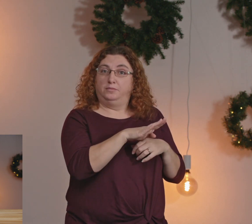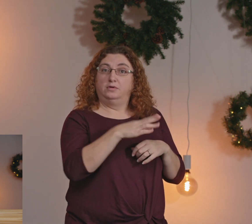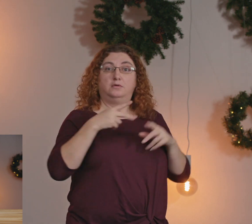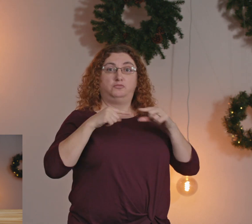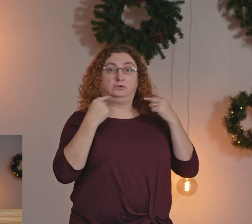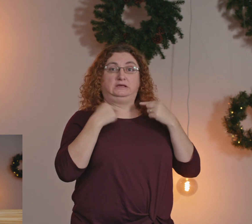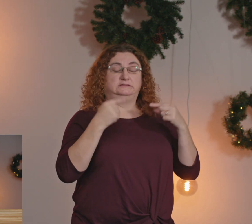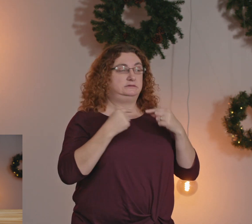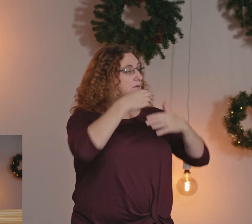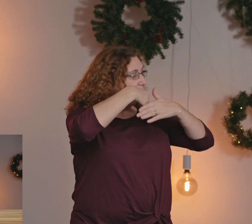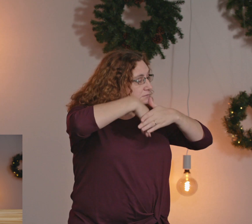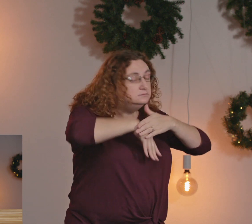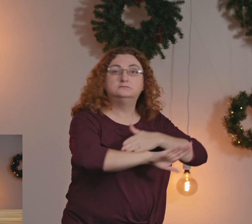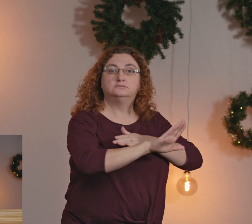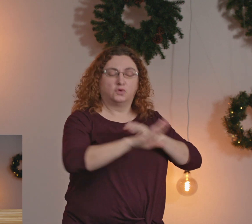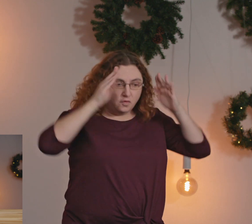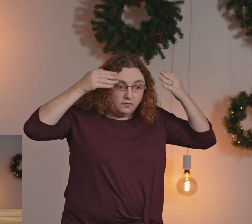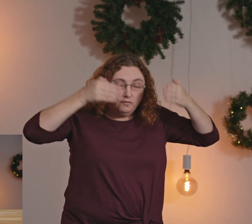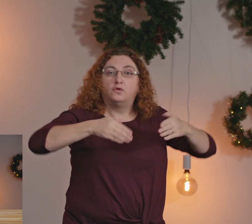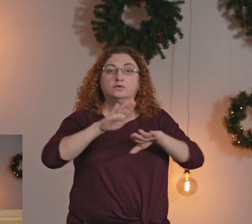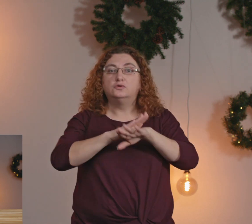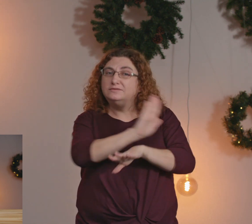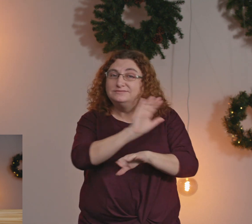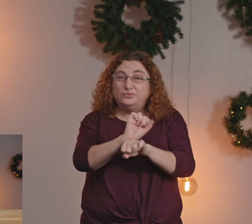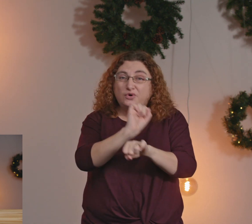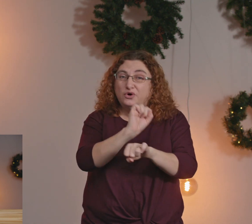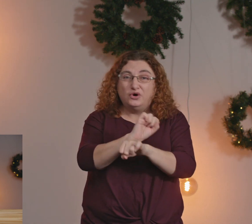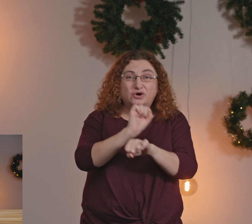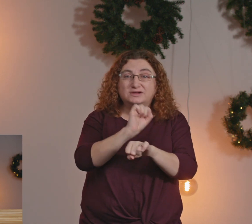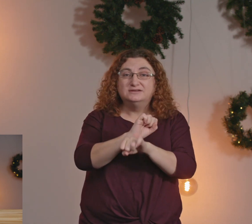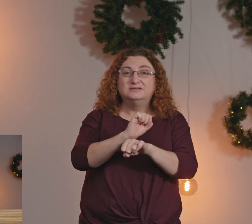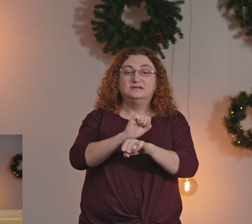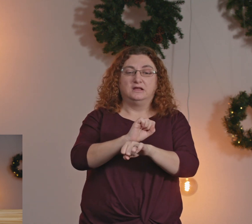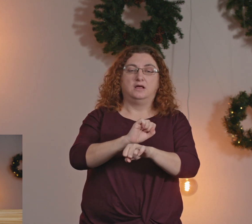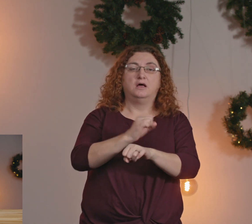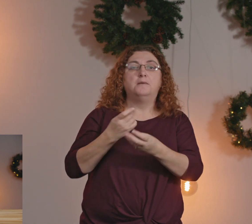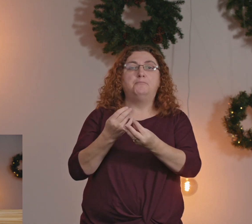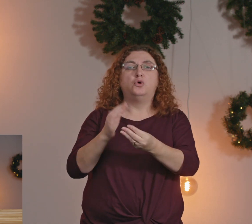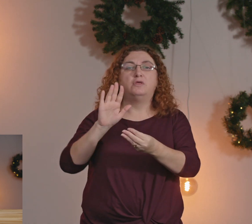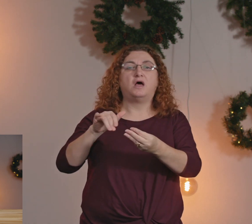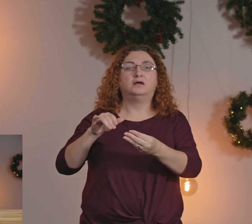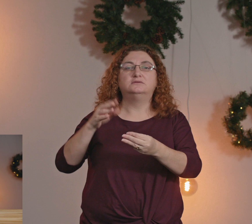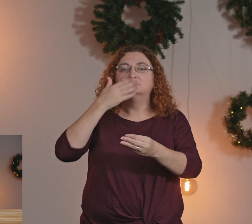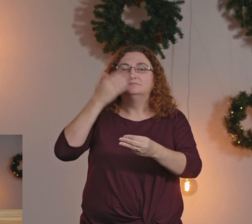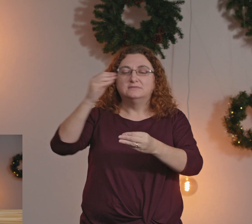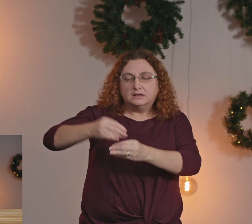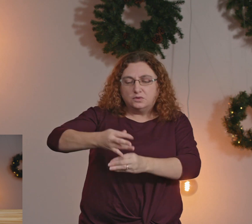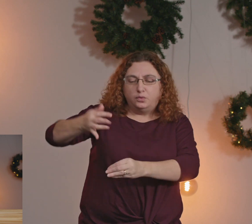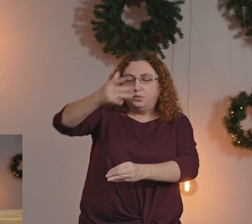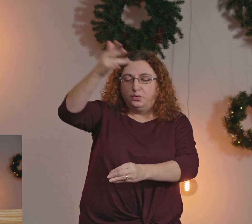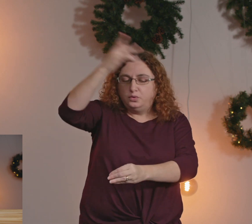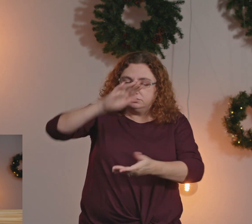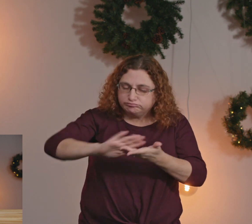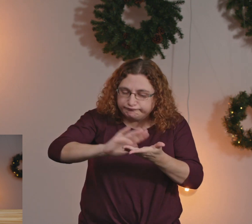priest. He gets in there. He's focused on, at the incense, the altar of incense, and he's focused on his duty of